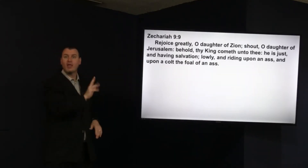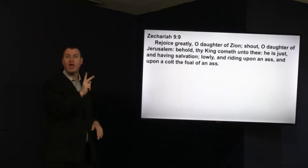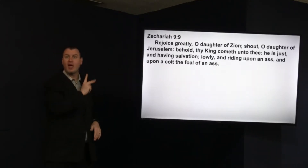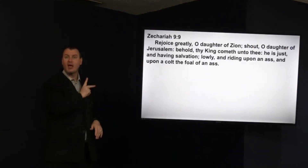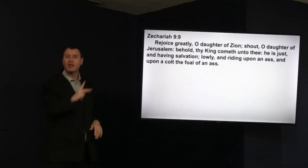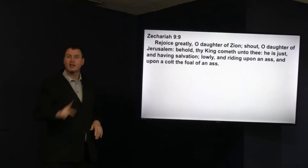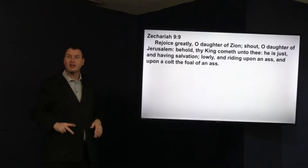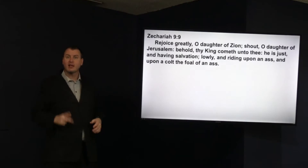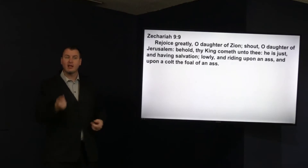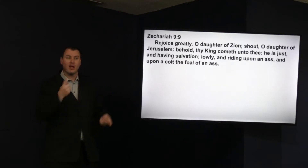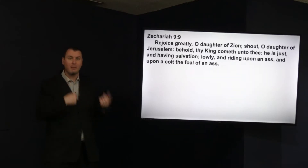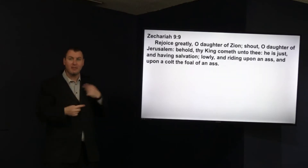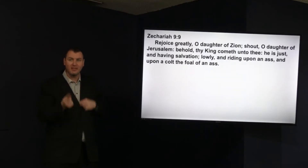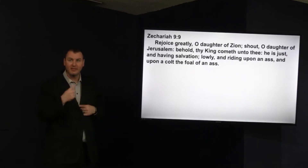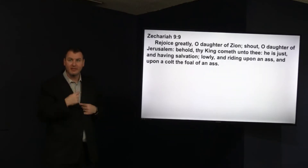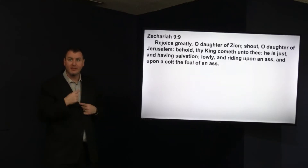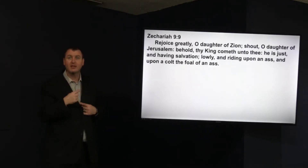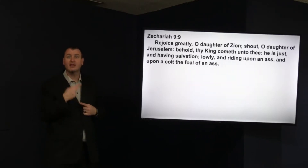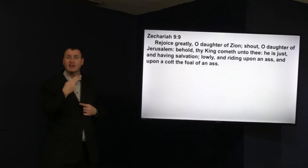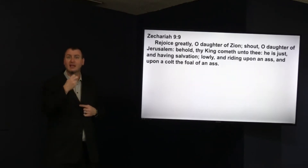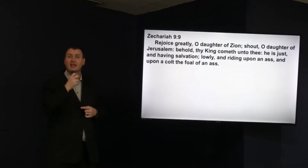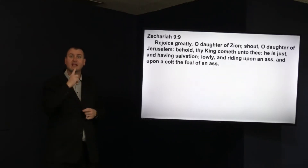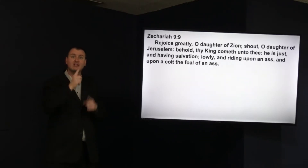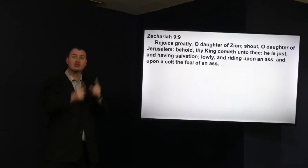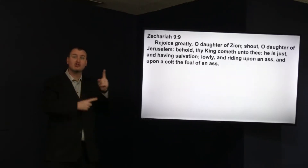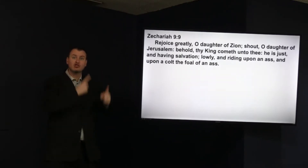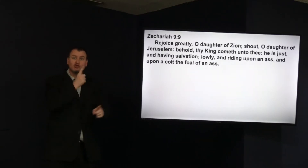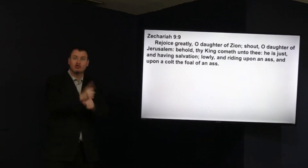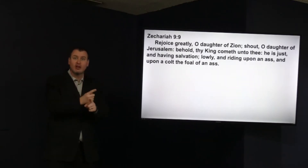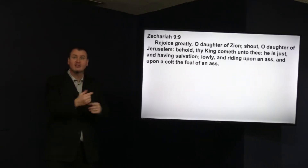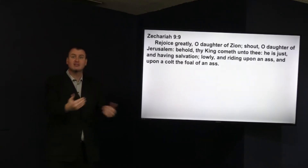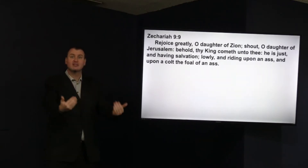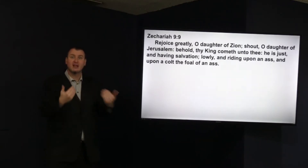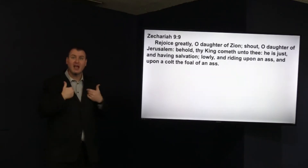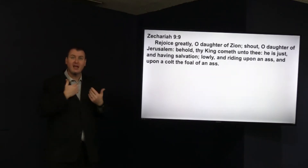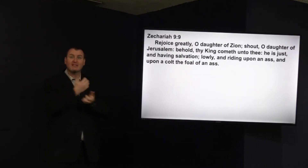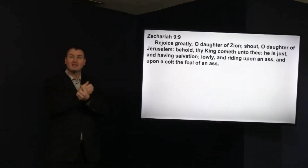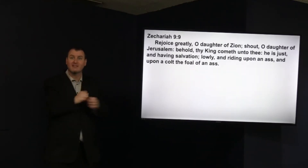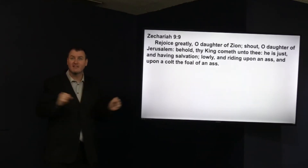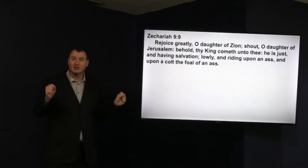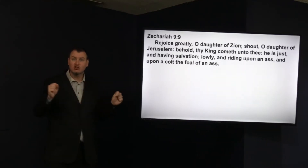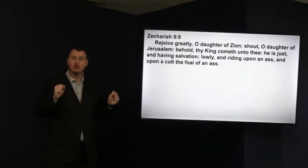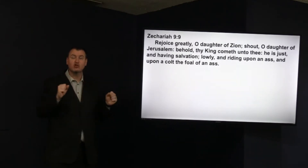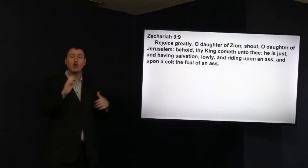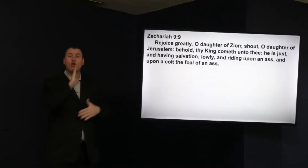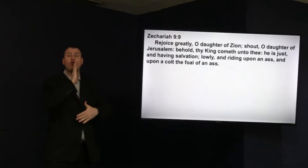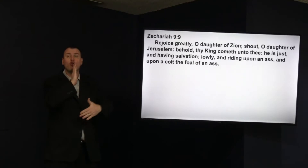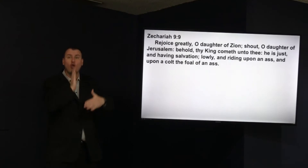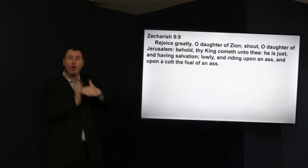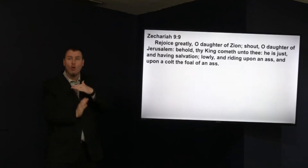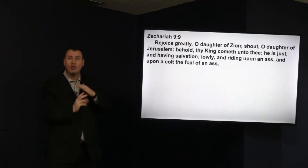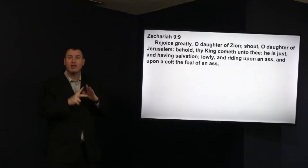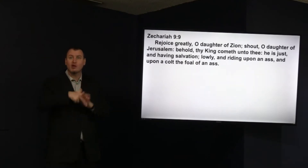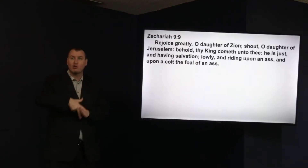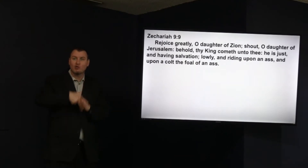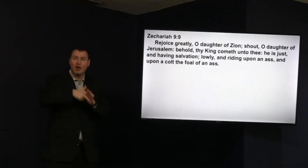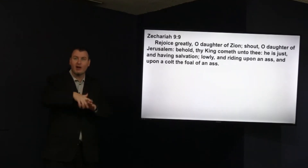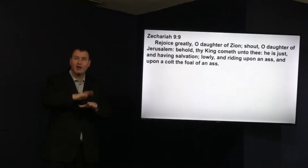Behold, thy king cometh unto thee. He is just and having salvation, lowly and riding upon